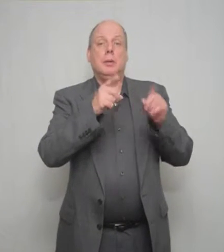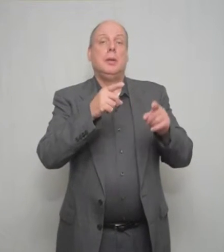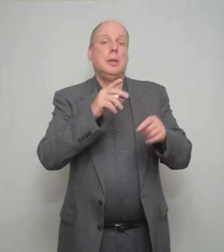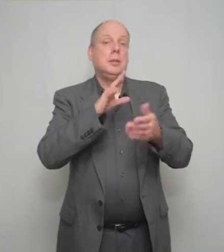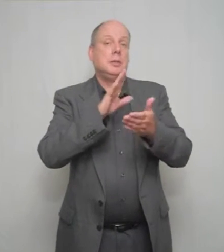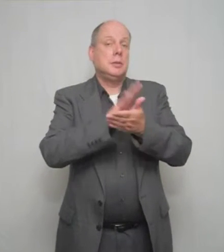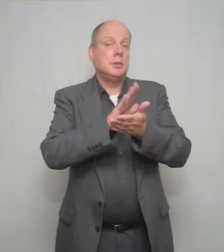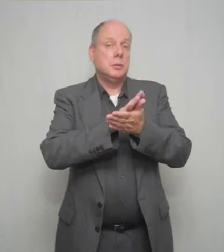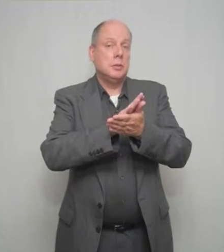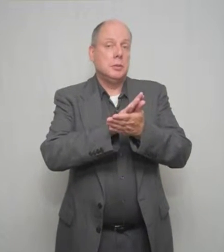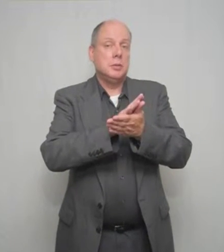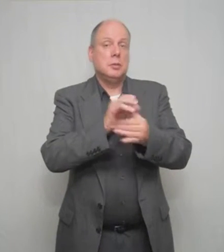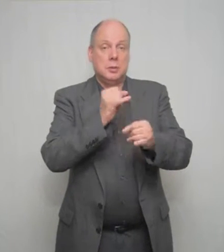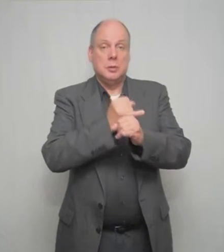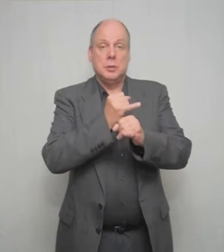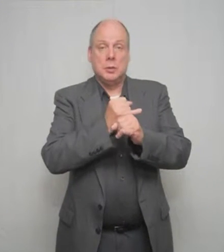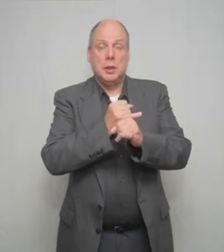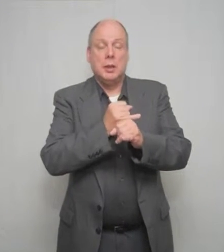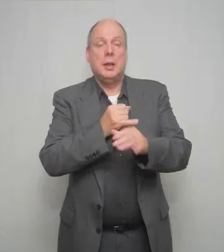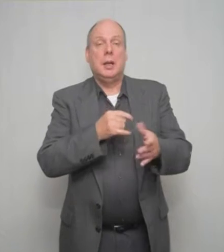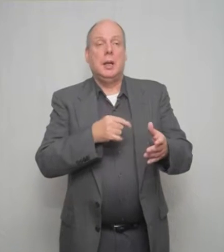On the first day that we went to the school,